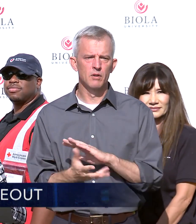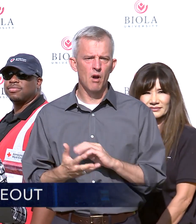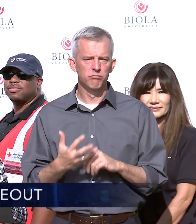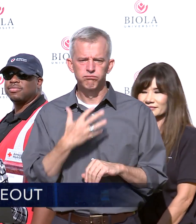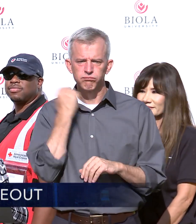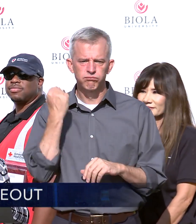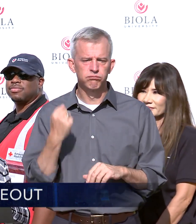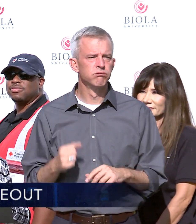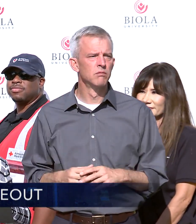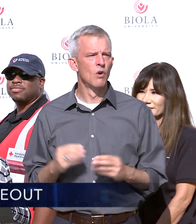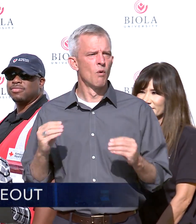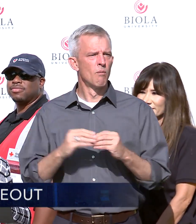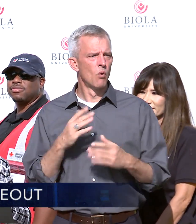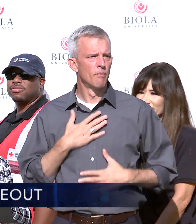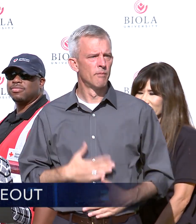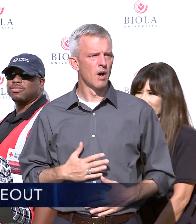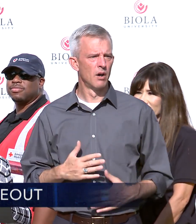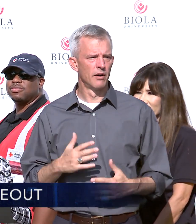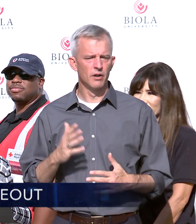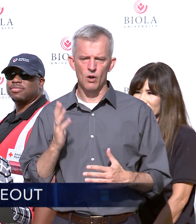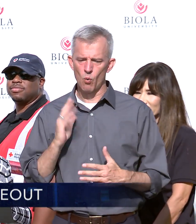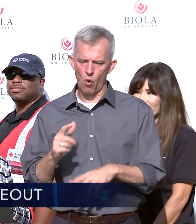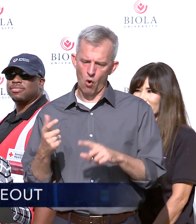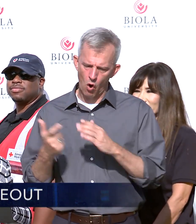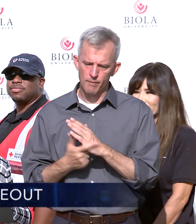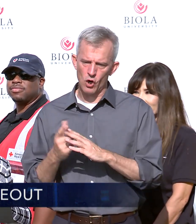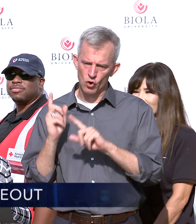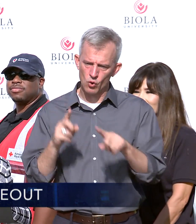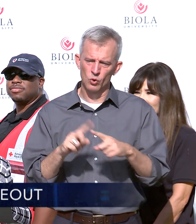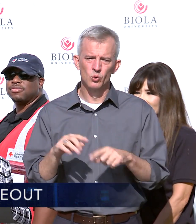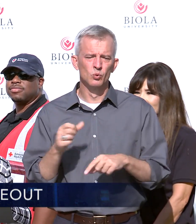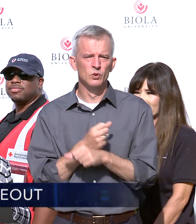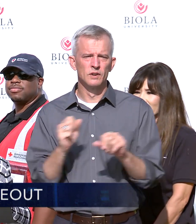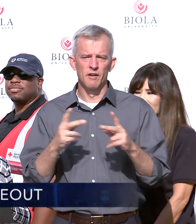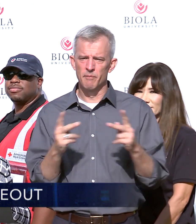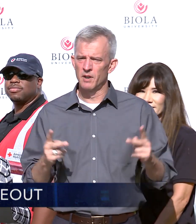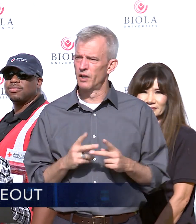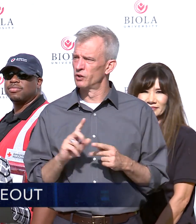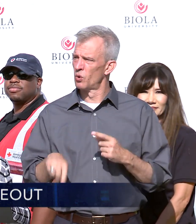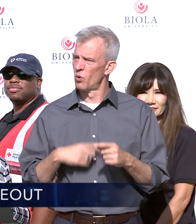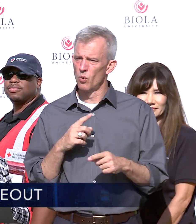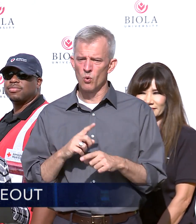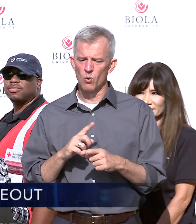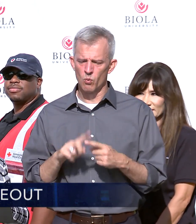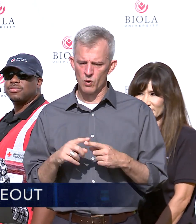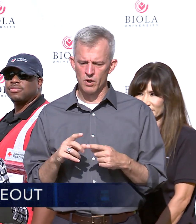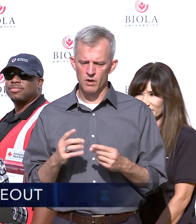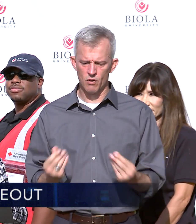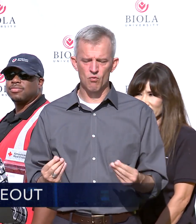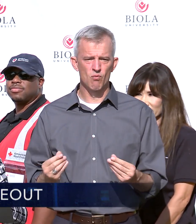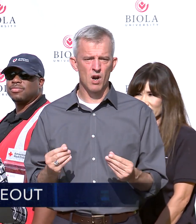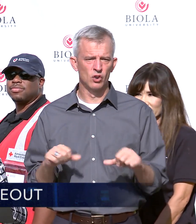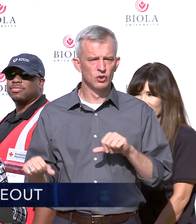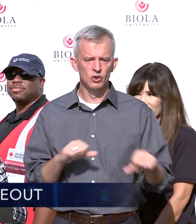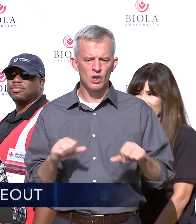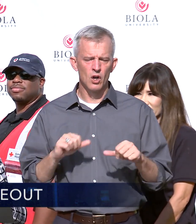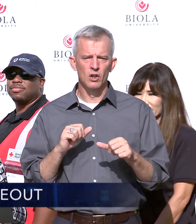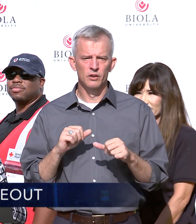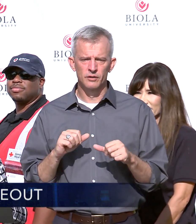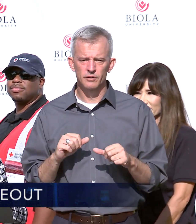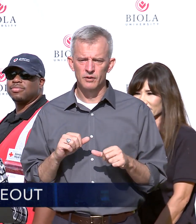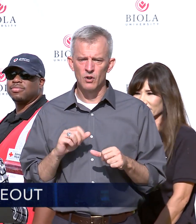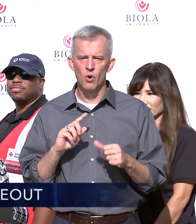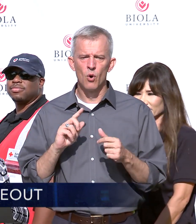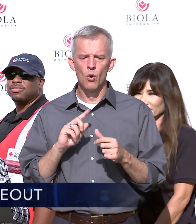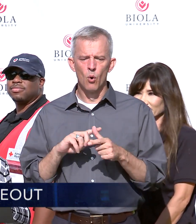more that your body will get you into that safe place when that earth starts to shake, or when you get the Shake Alert Earthquake Early Warning, that